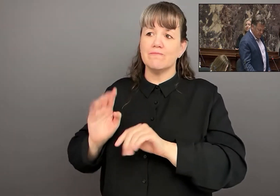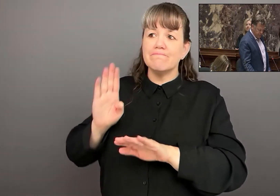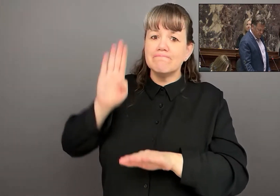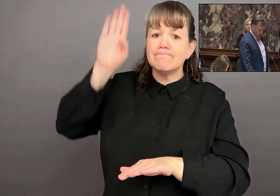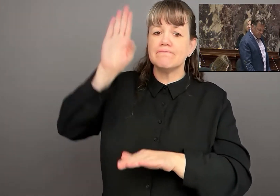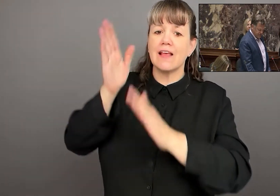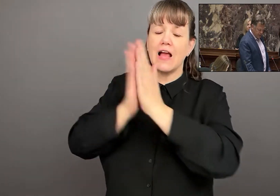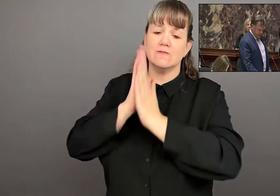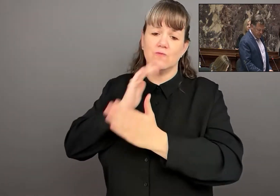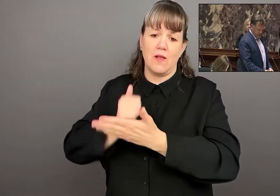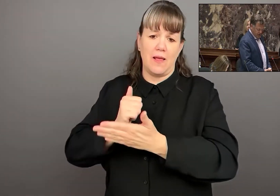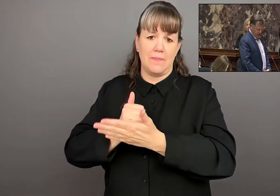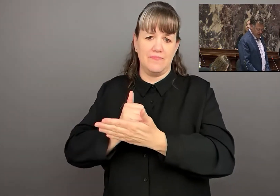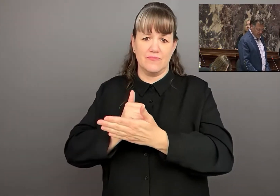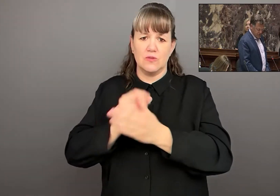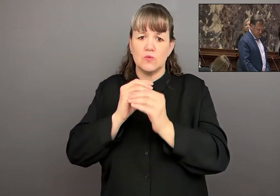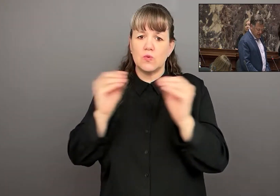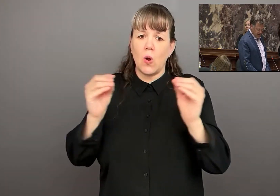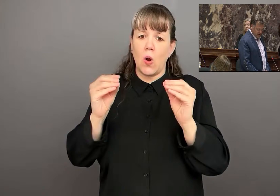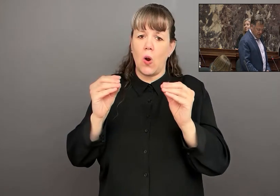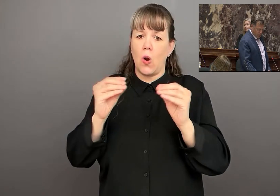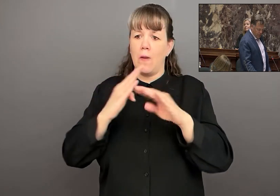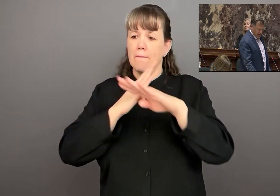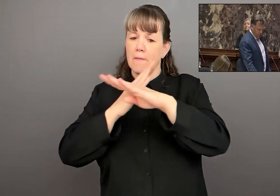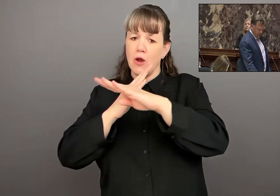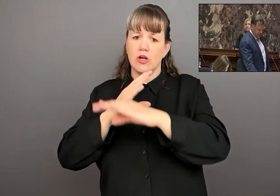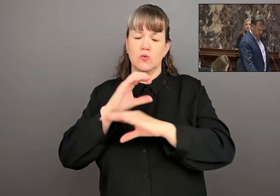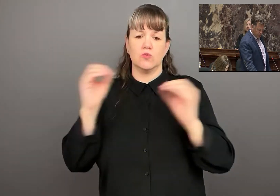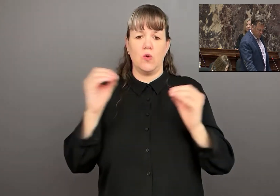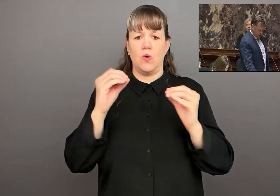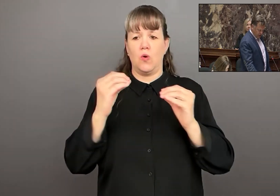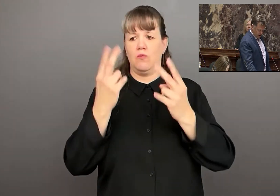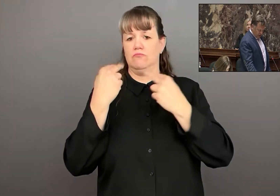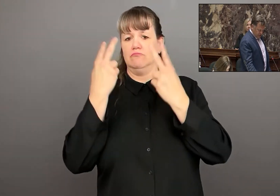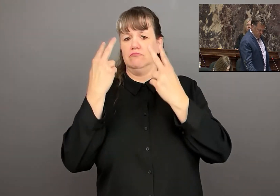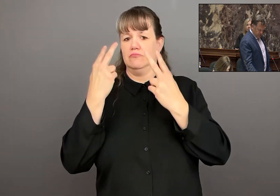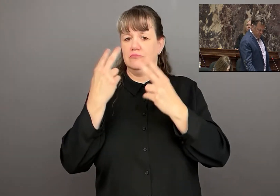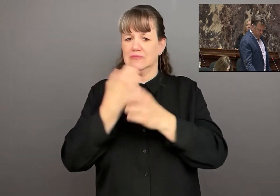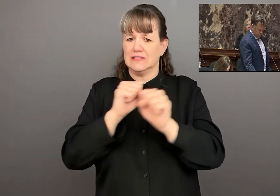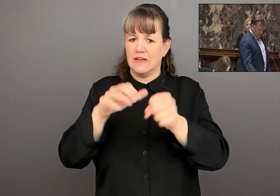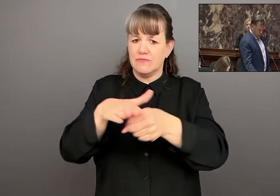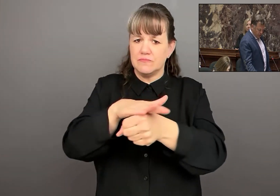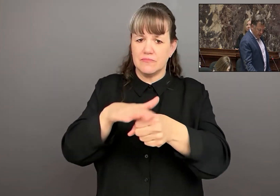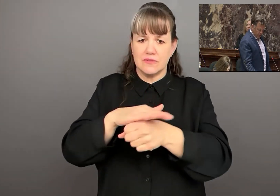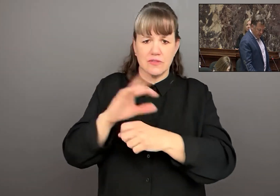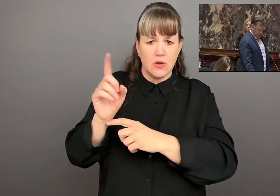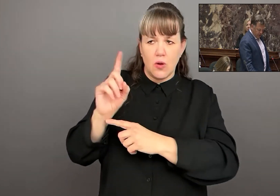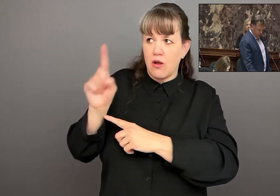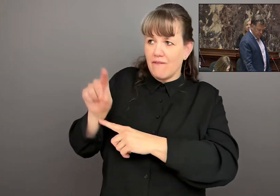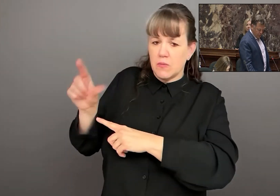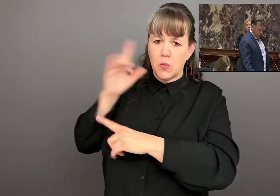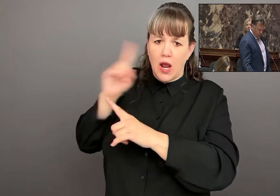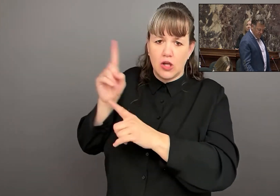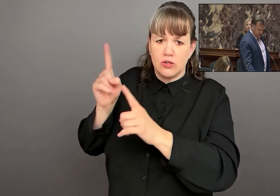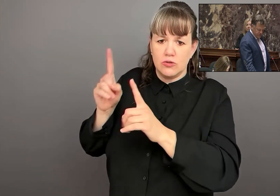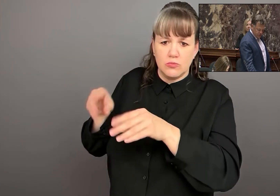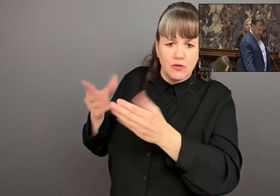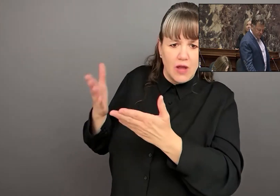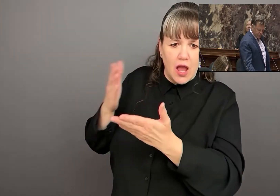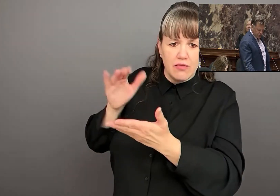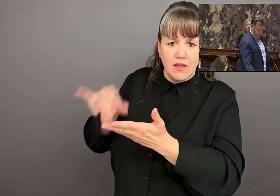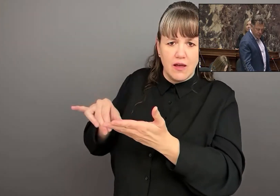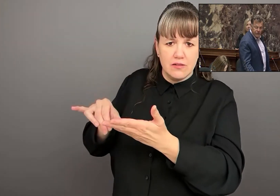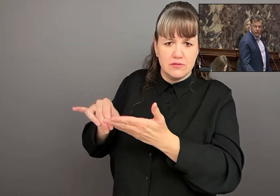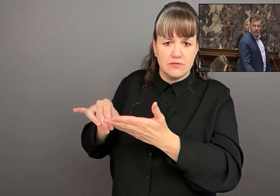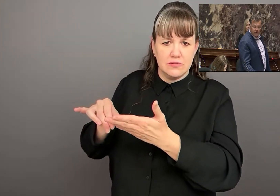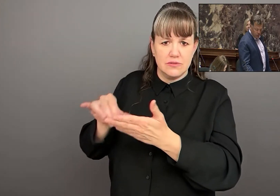of Health. What steps is the ministry taking to combat growing stigma to mental health support and increase public awareness of services